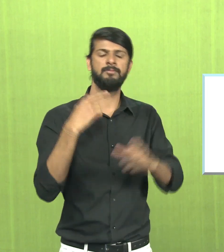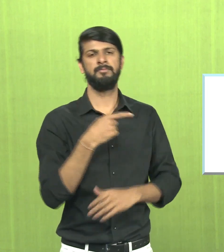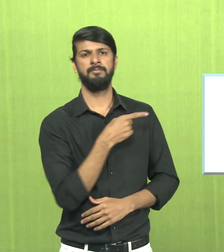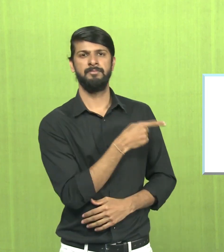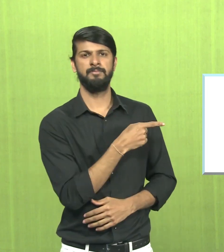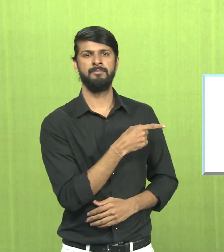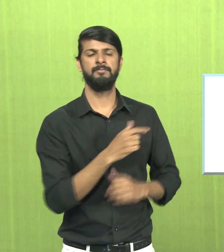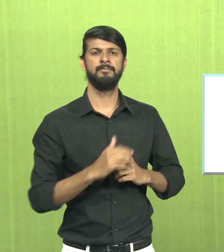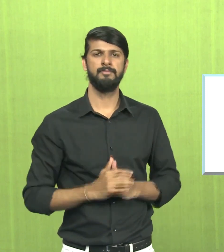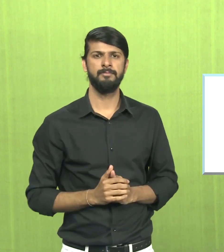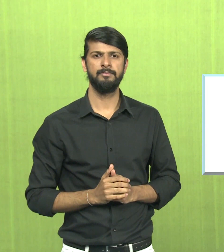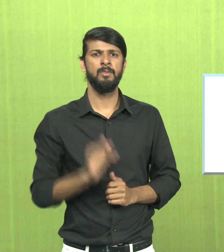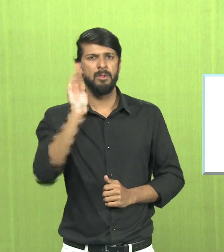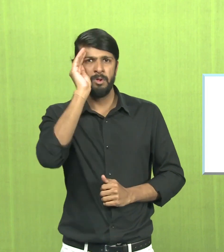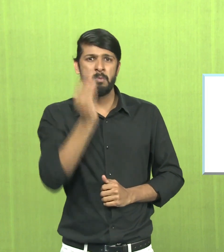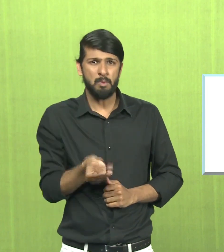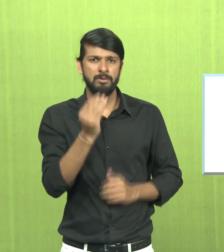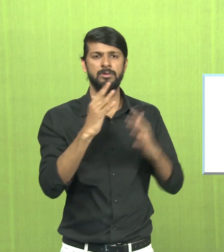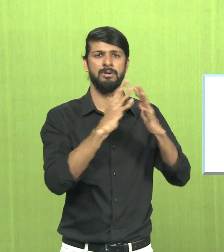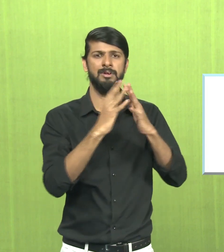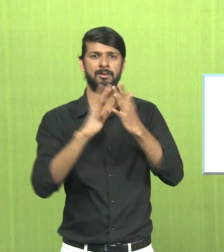signlanguage@nios.ac.in. For more information, you may visit our